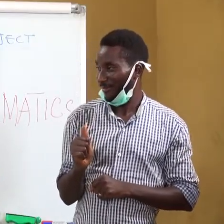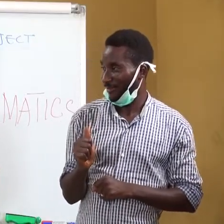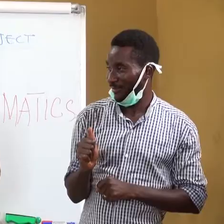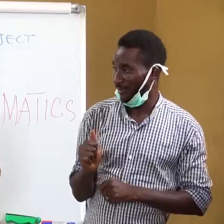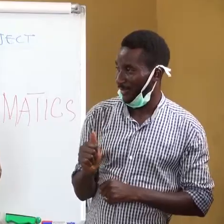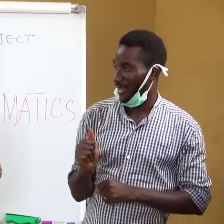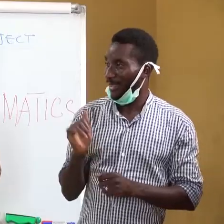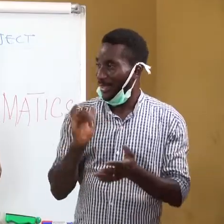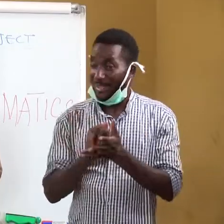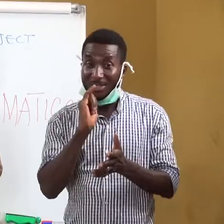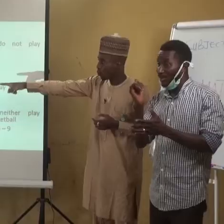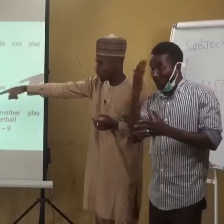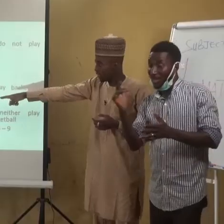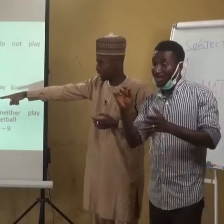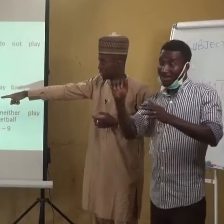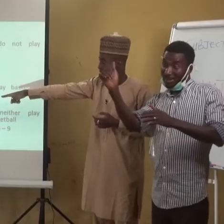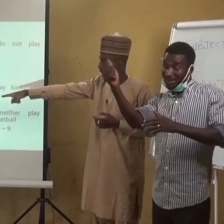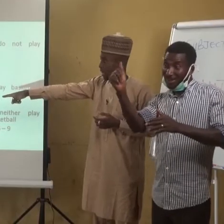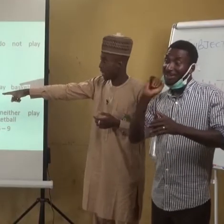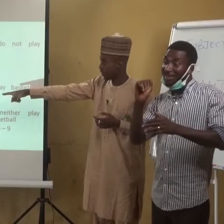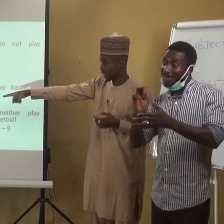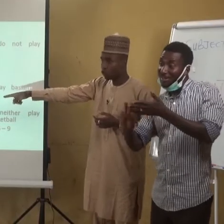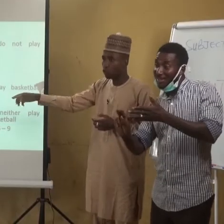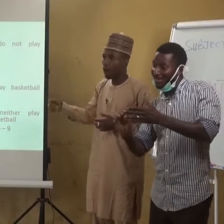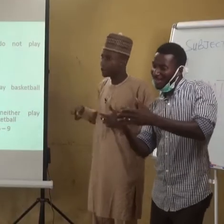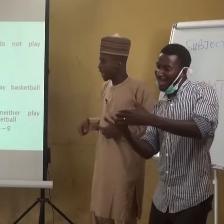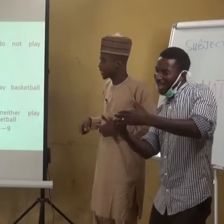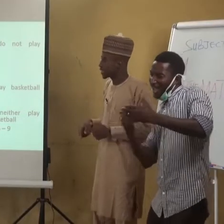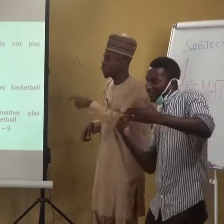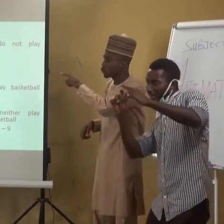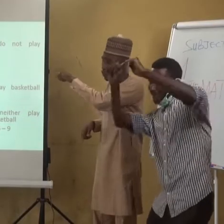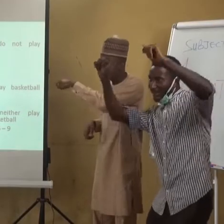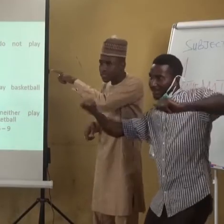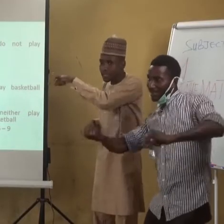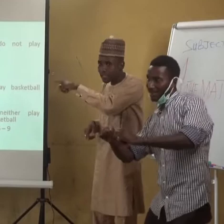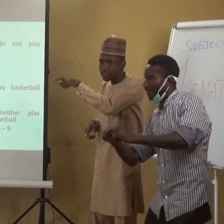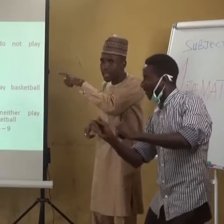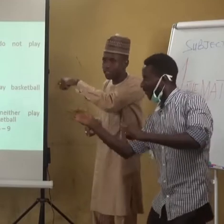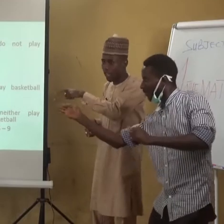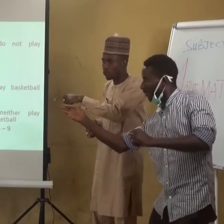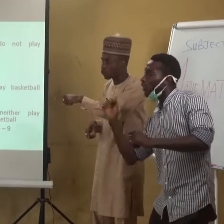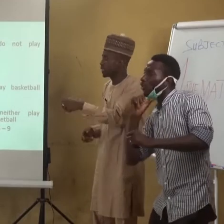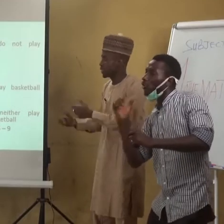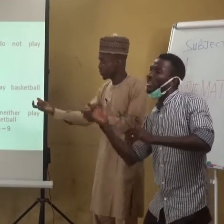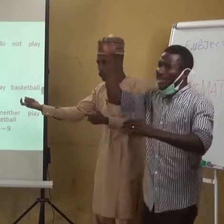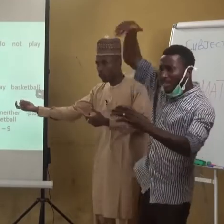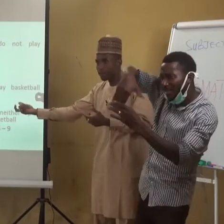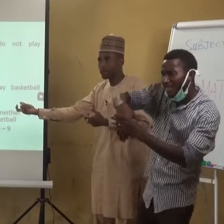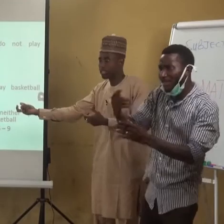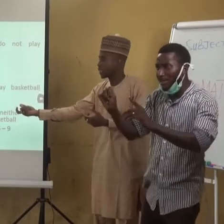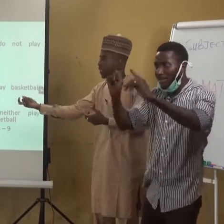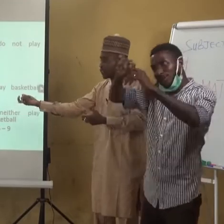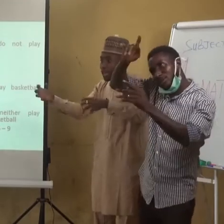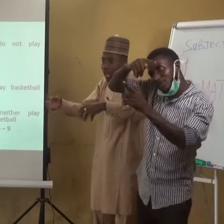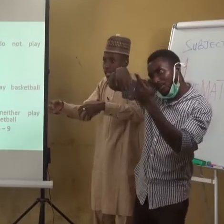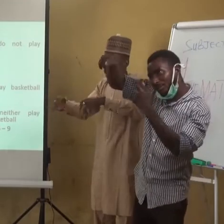why 10 is written within this rectangle, but not inside the circle. That means